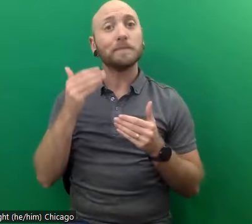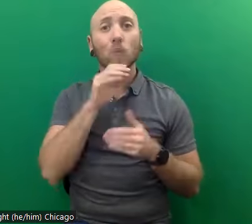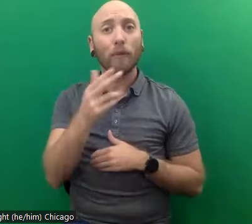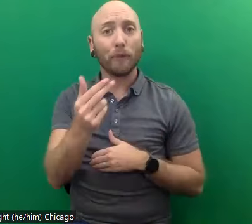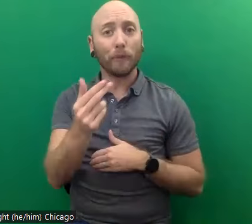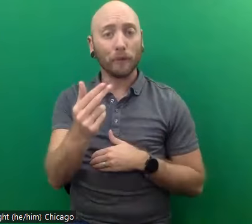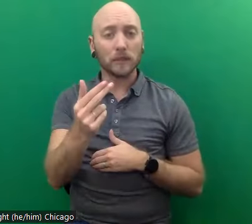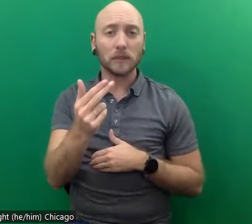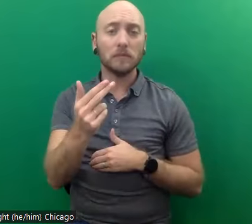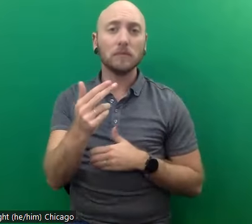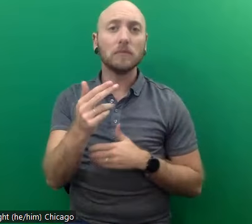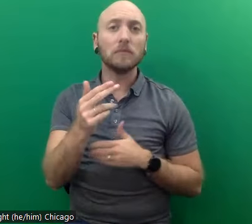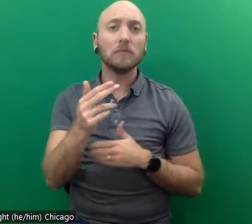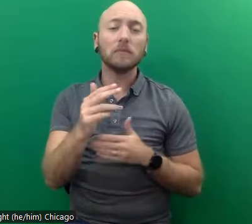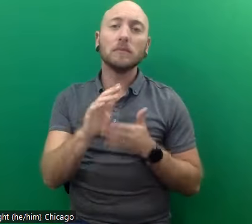up.